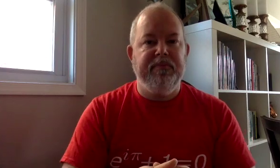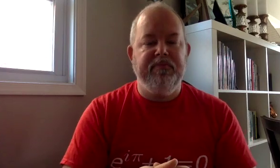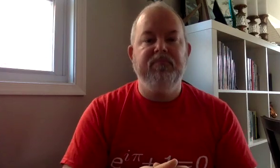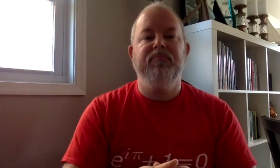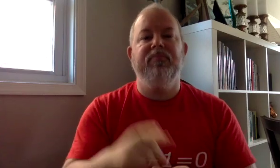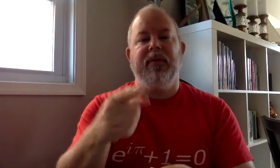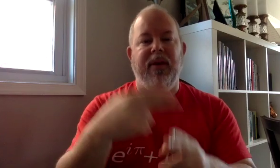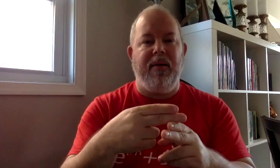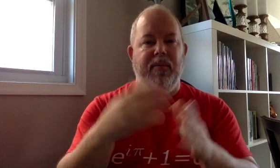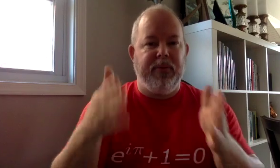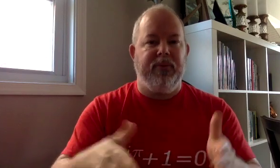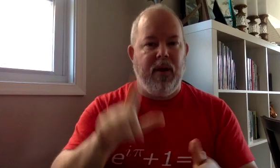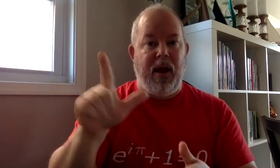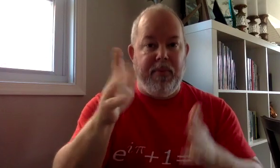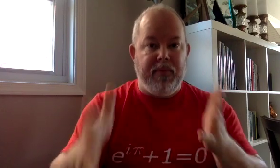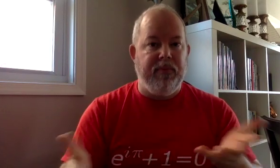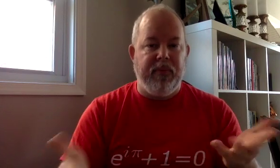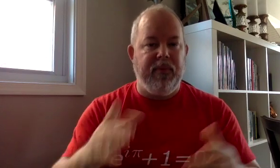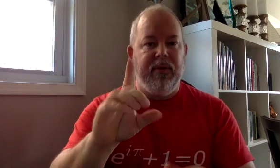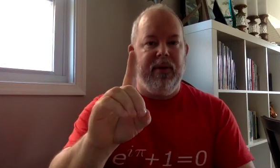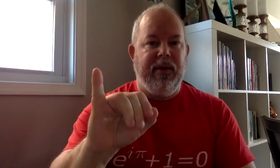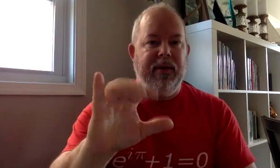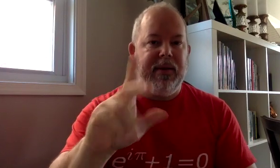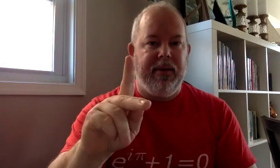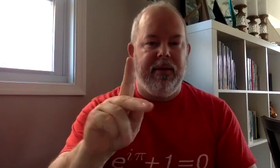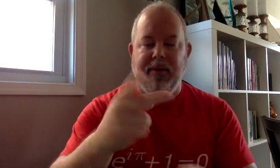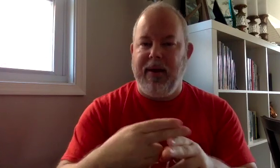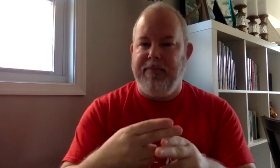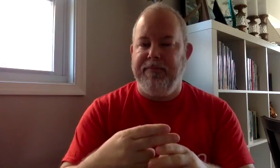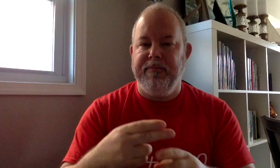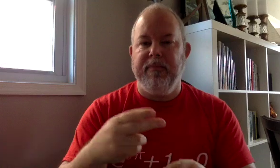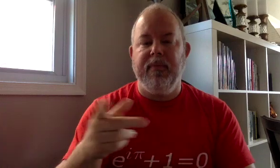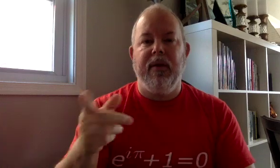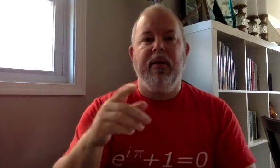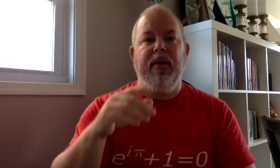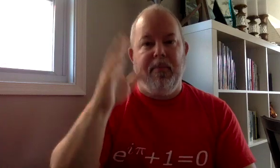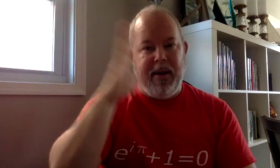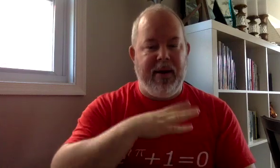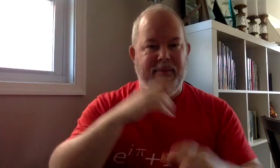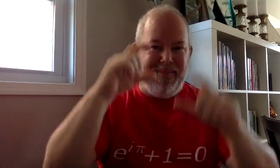road was full of mine, and we stay with children,